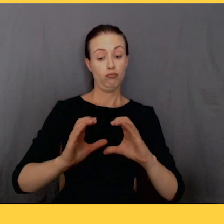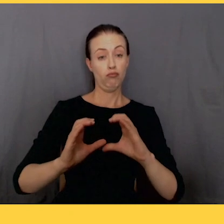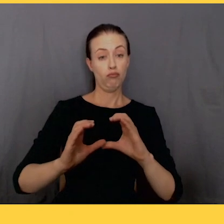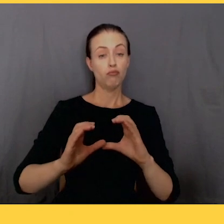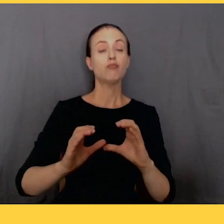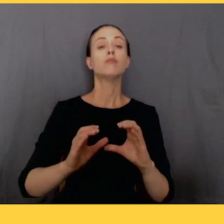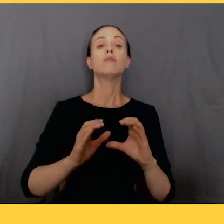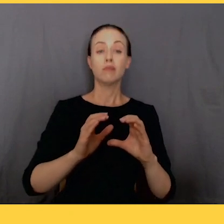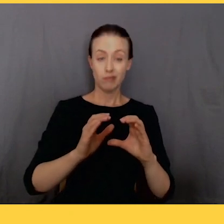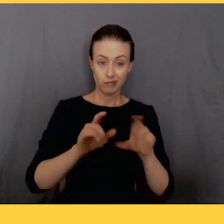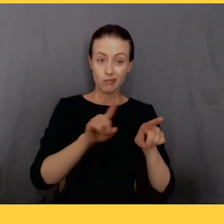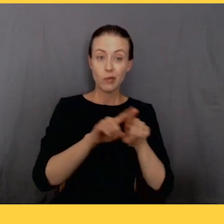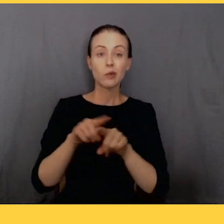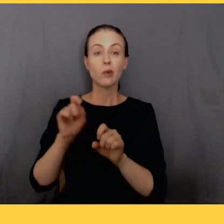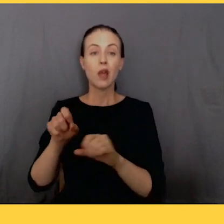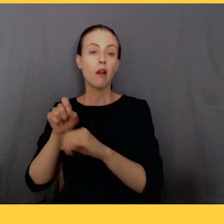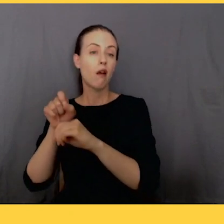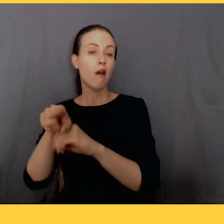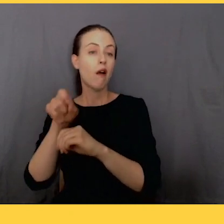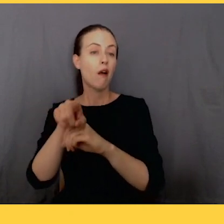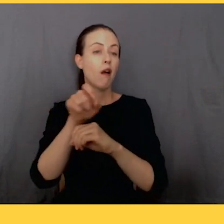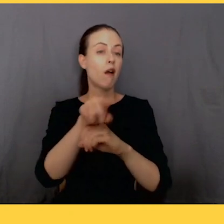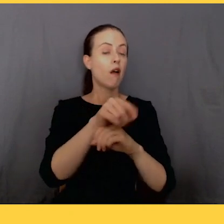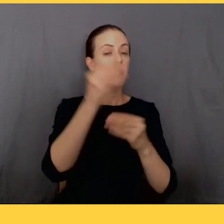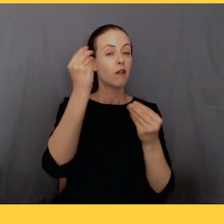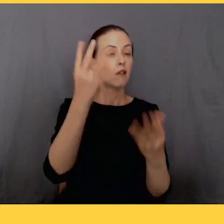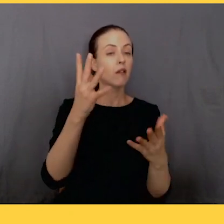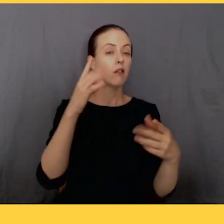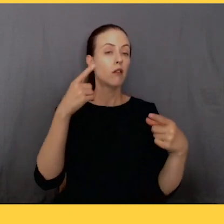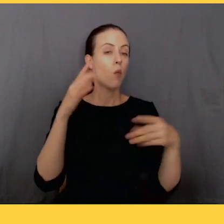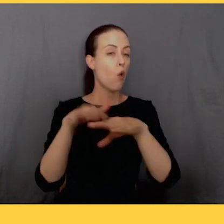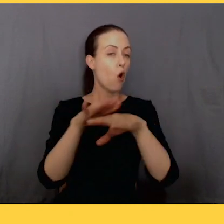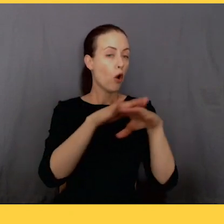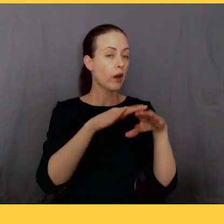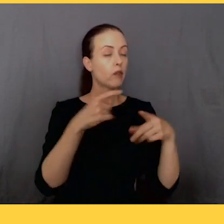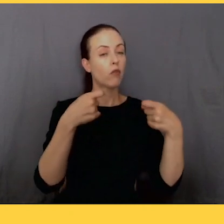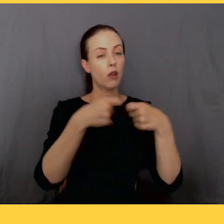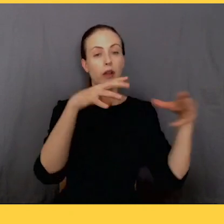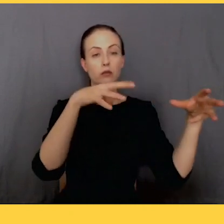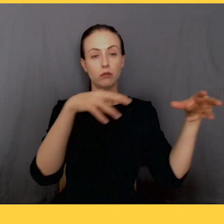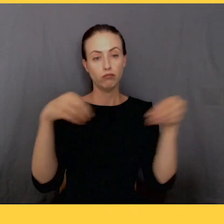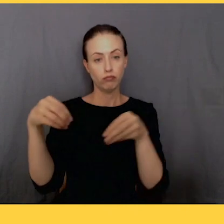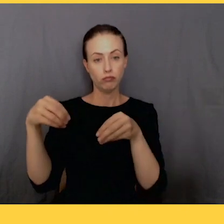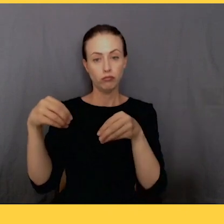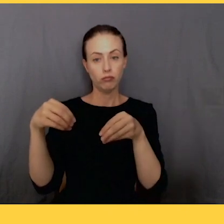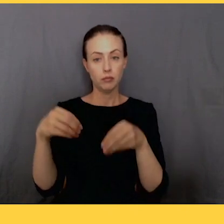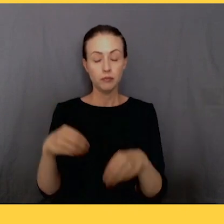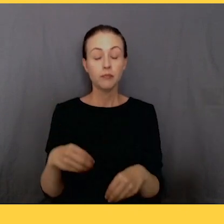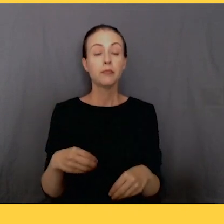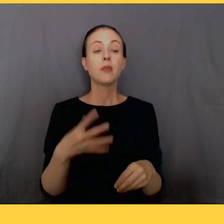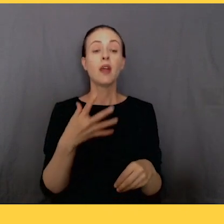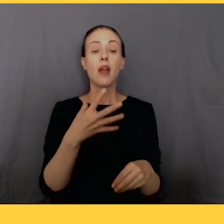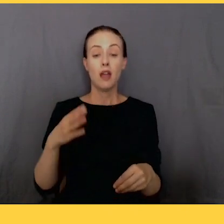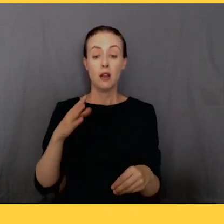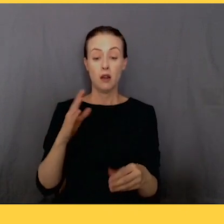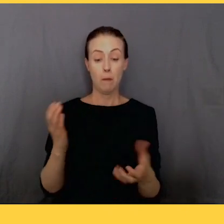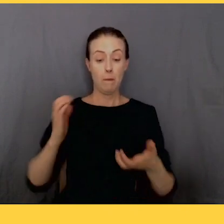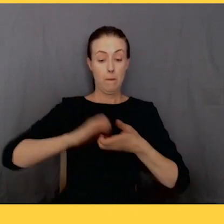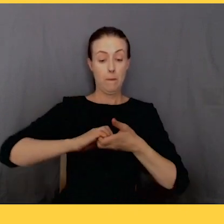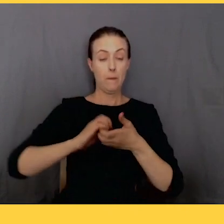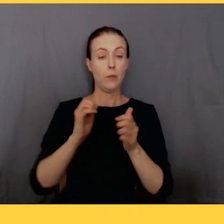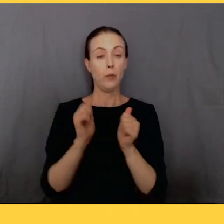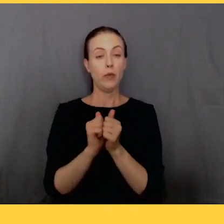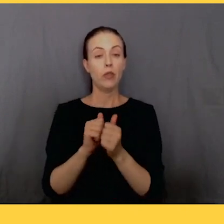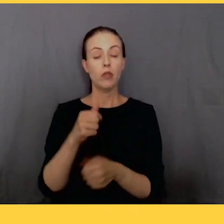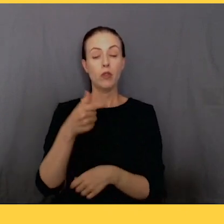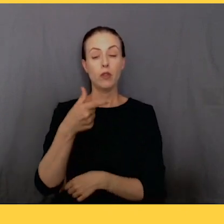notifications there. We also will be pushing very quickly with Google any